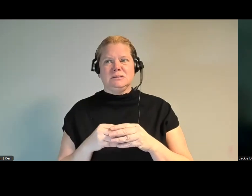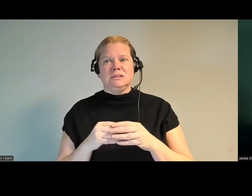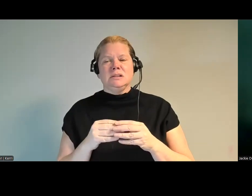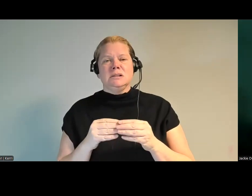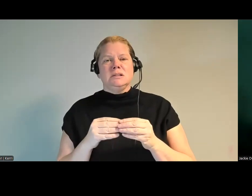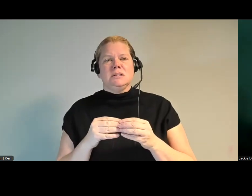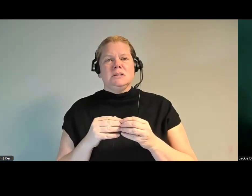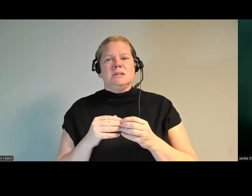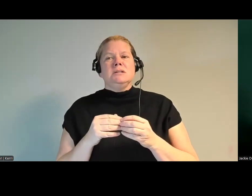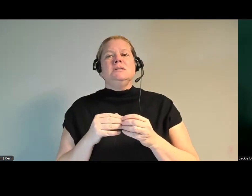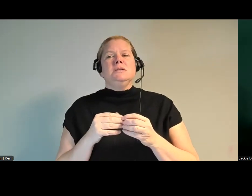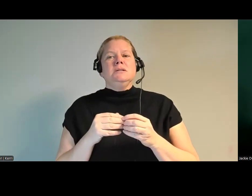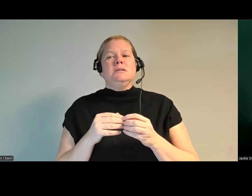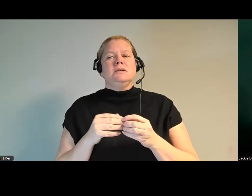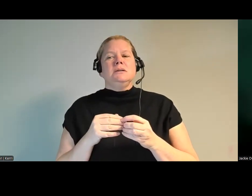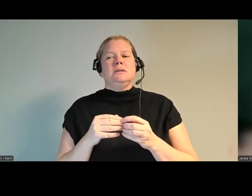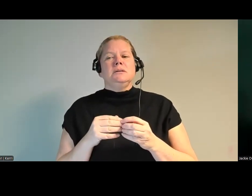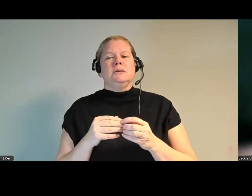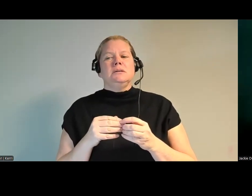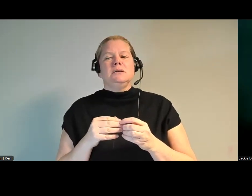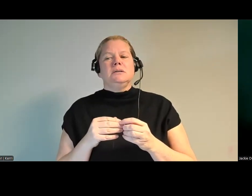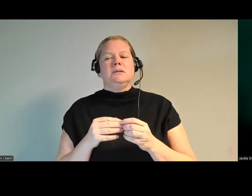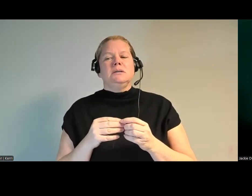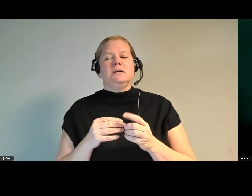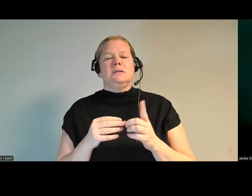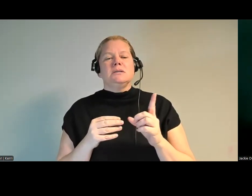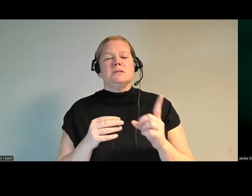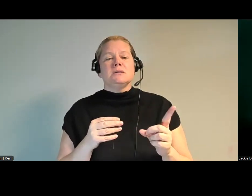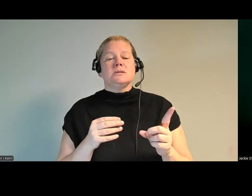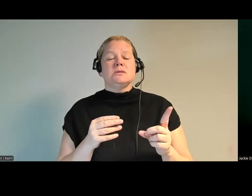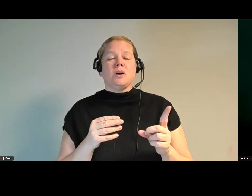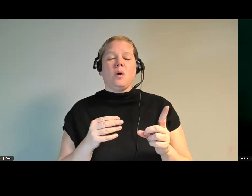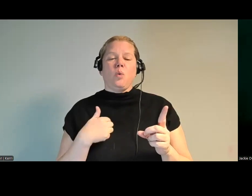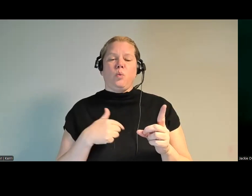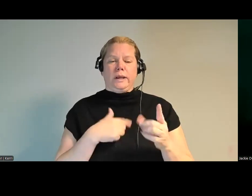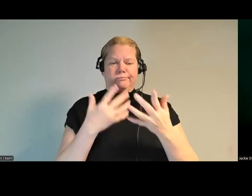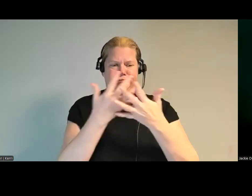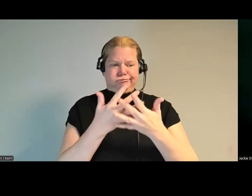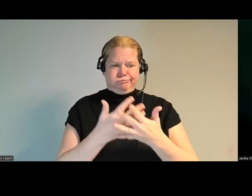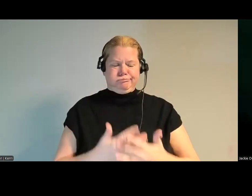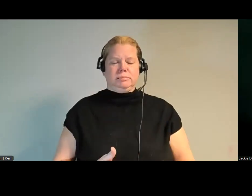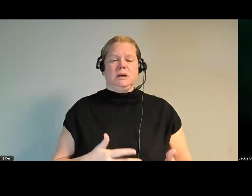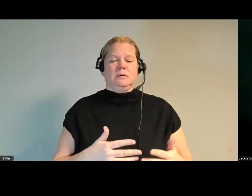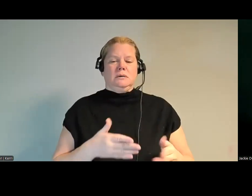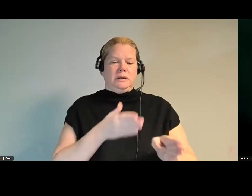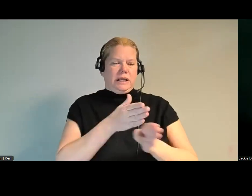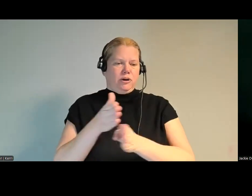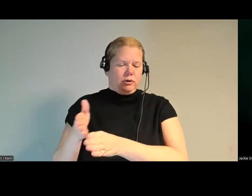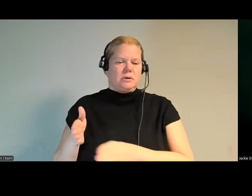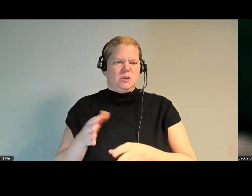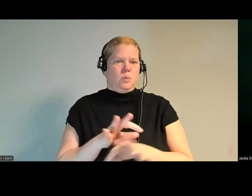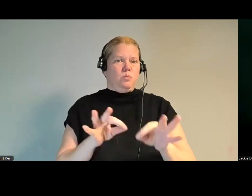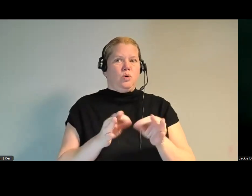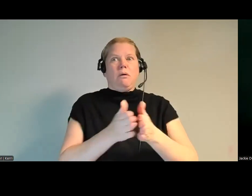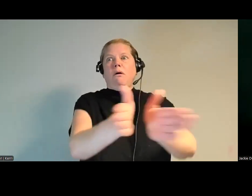we had separate out to some areas that were important to us. We want to look at the numbers statewide. We